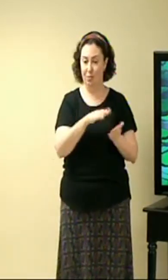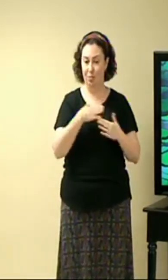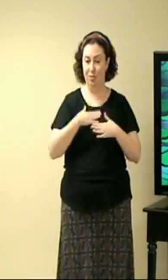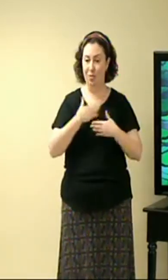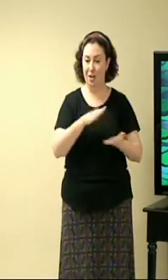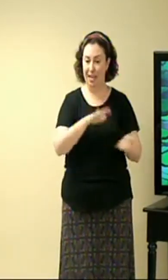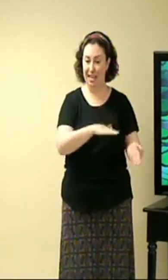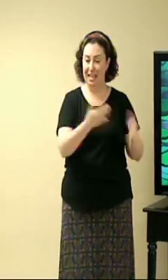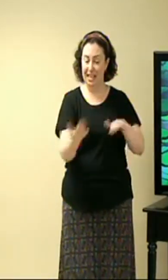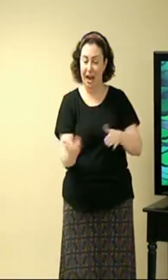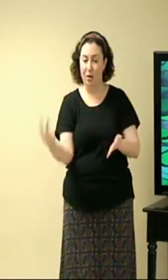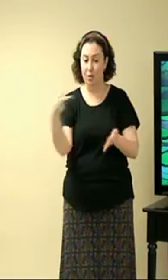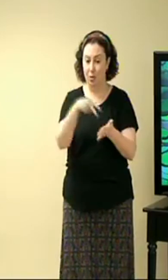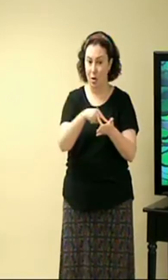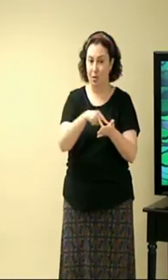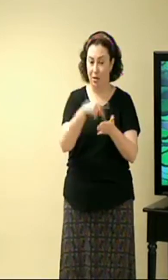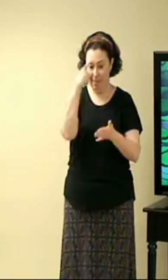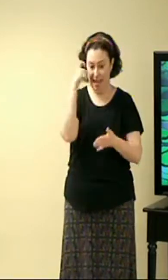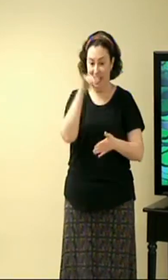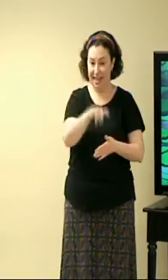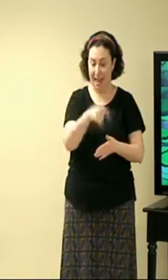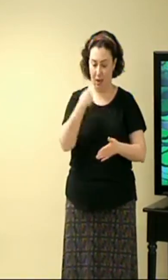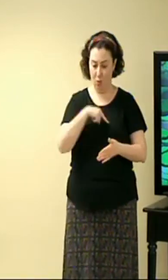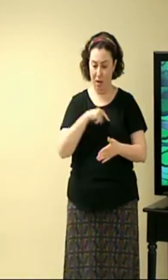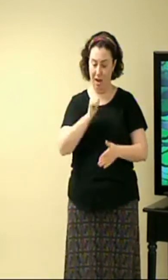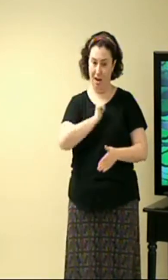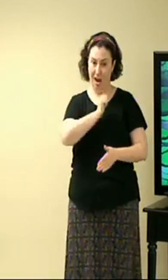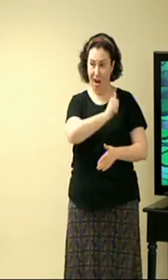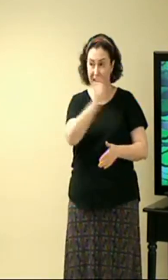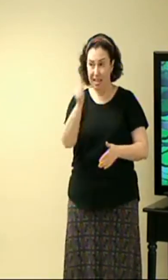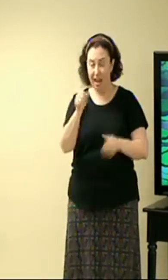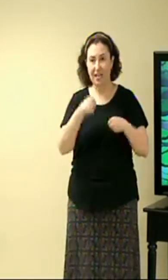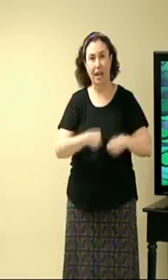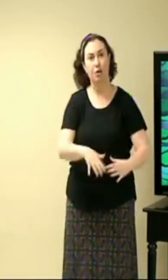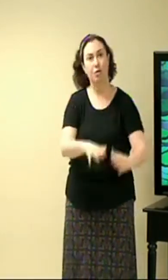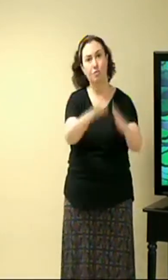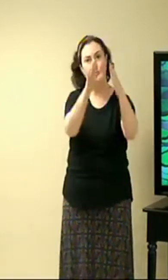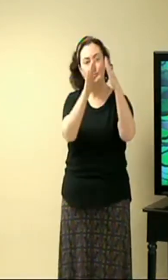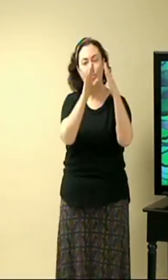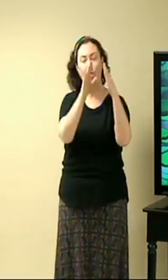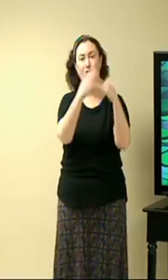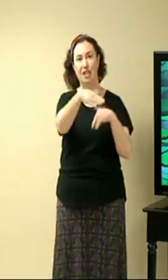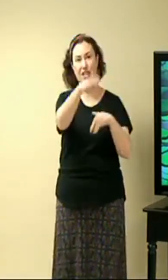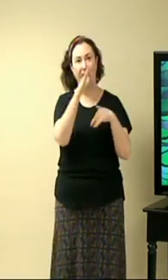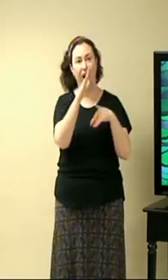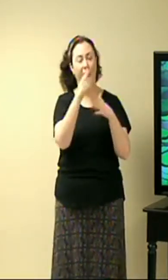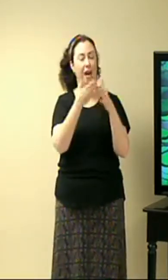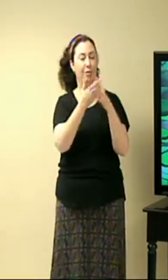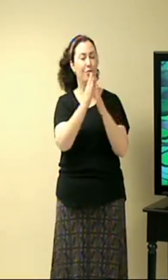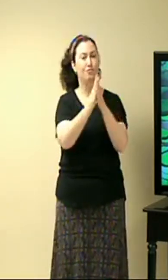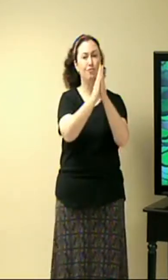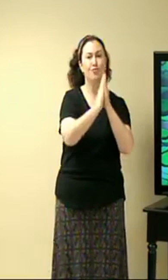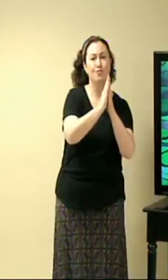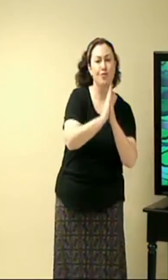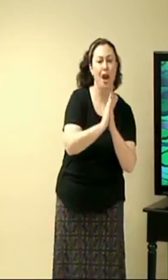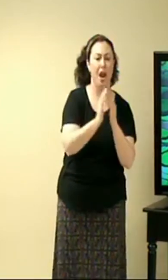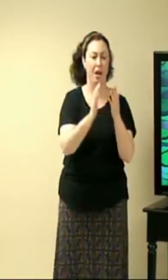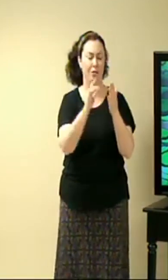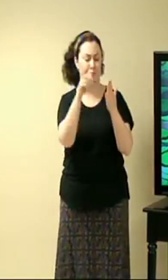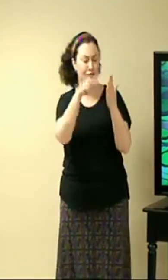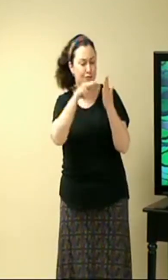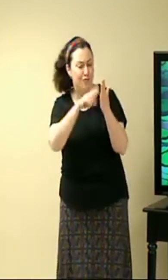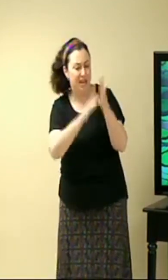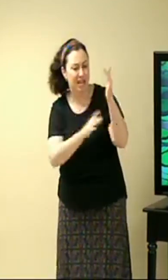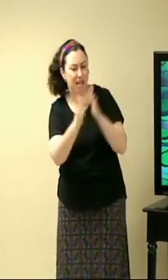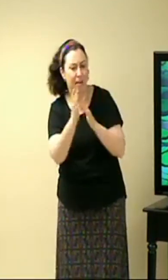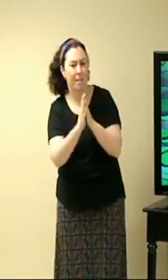we can approach God through prayer and through scripture and through gathering together as a community. Jesus opens up a new way to